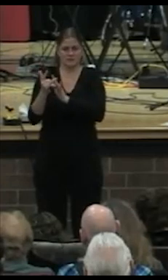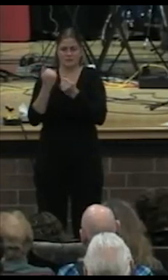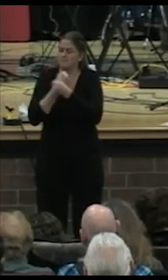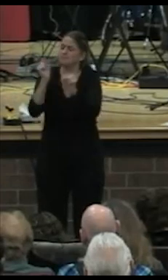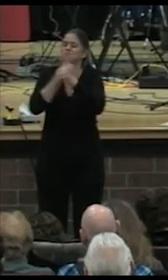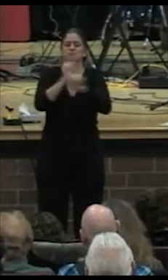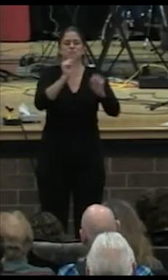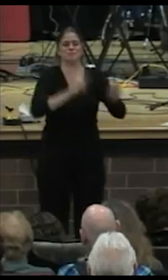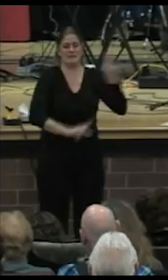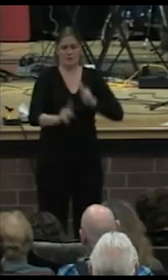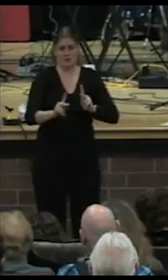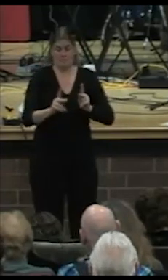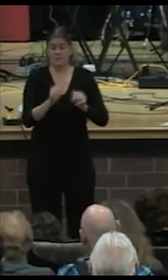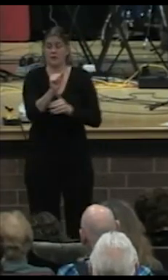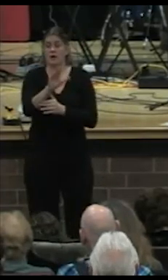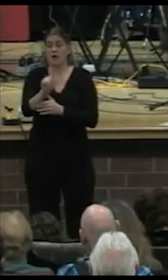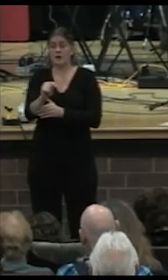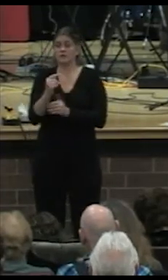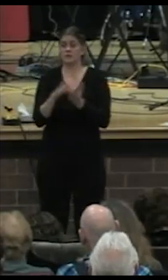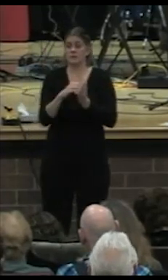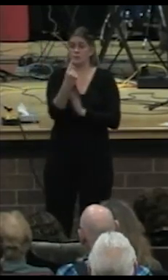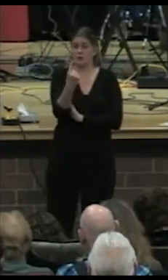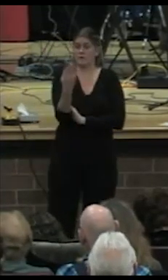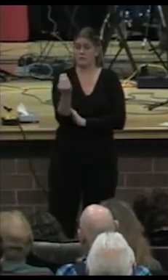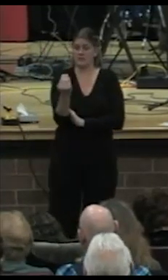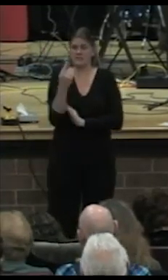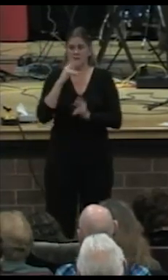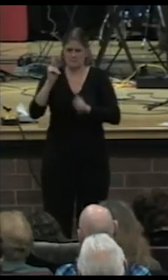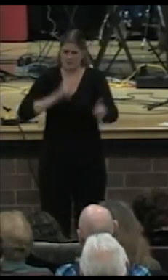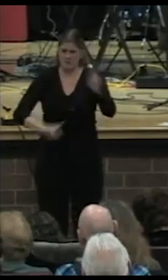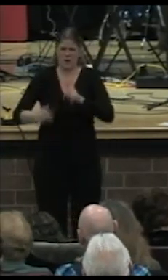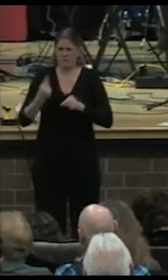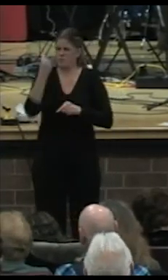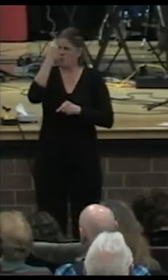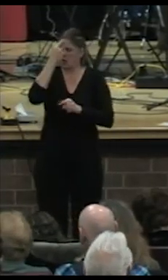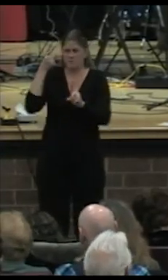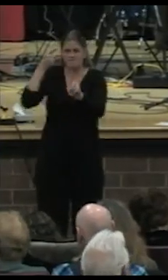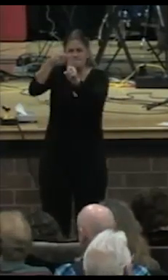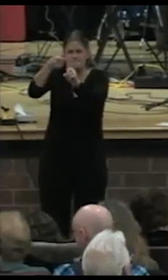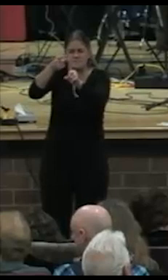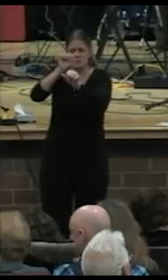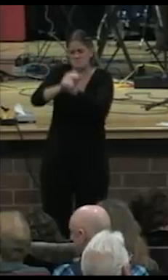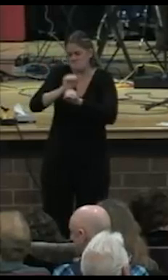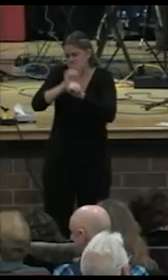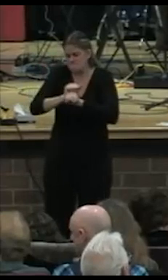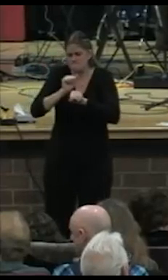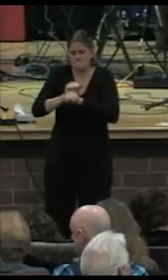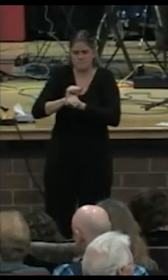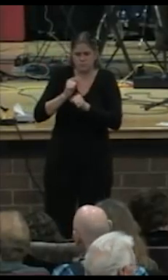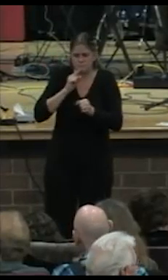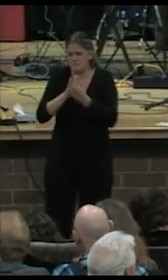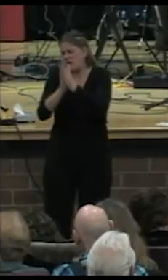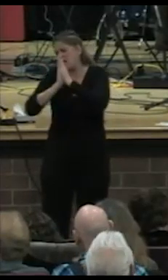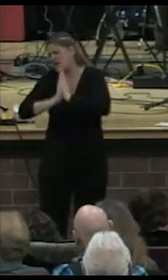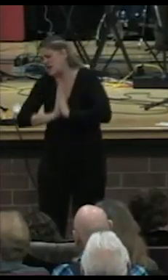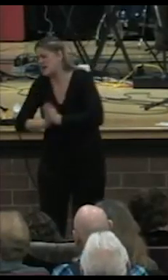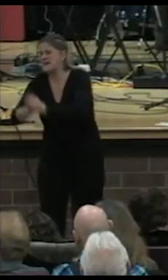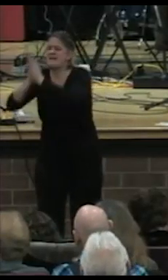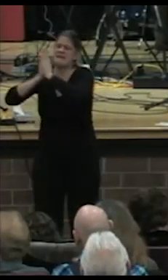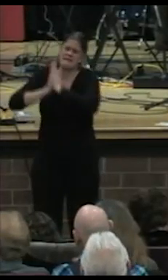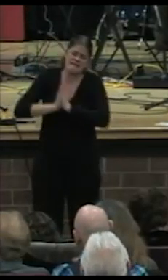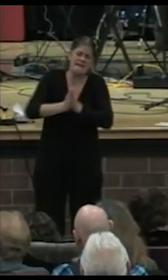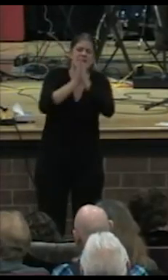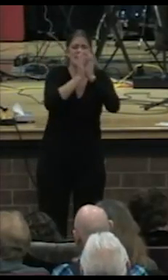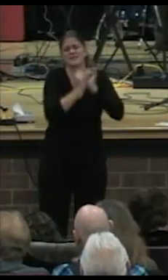It says in Acts chapter 1:14, "These all with one mind were continually devoting themselves to prayer along with the women